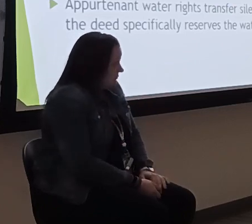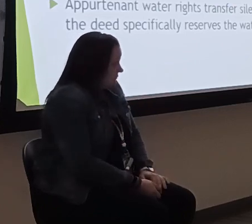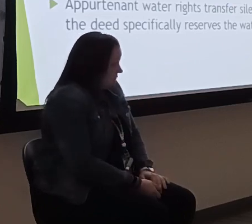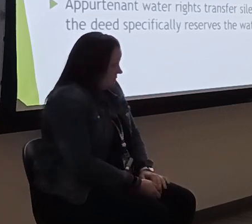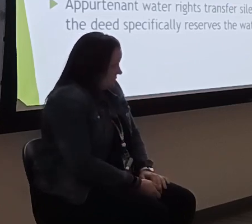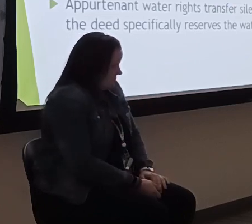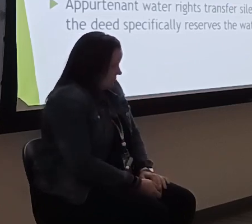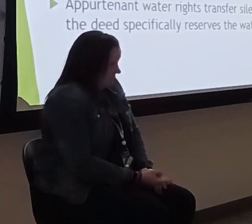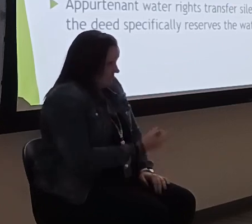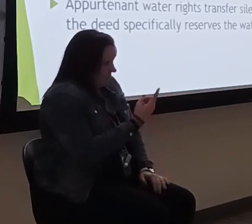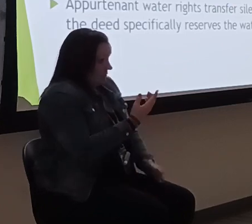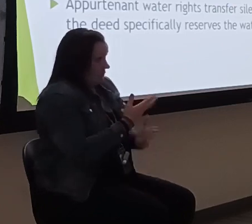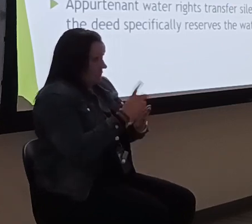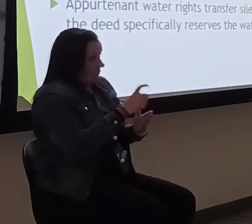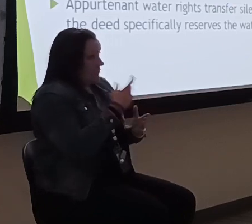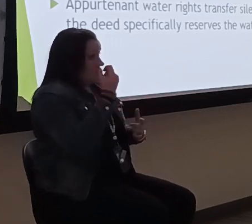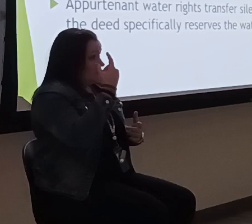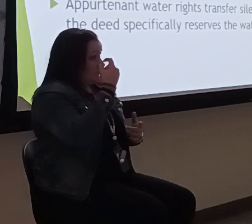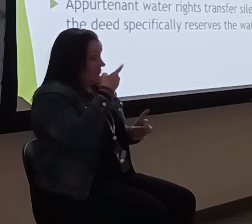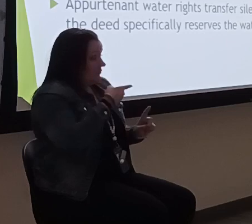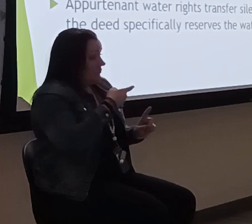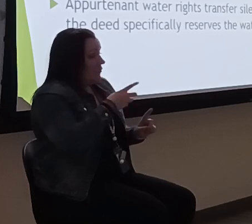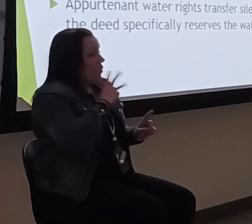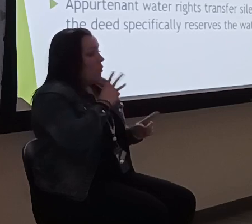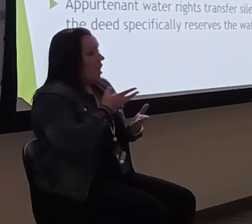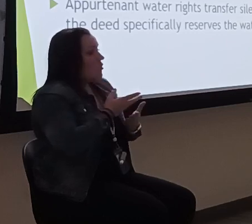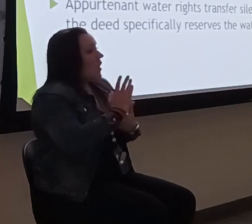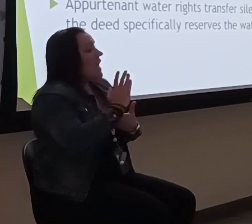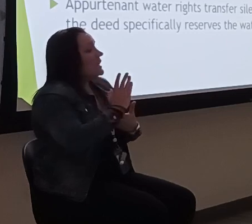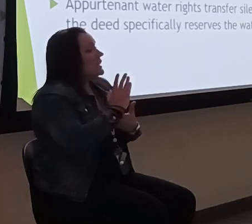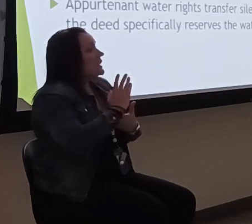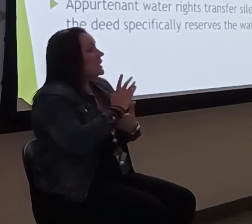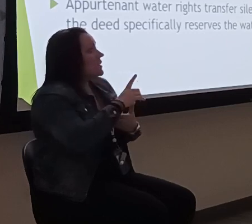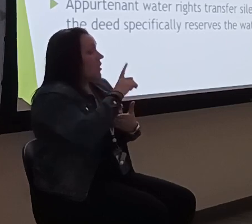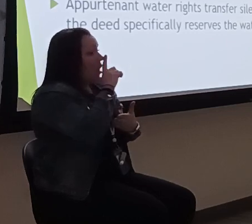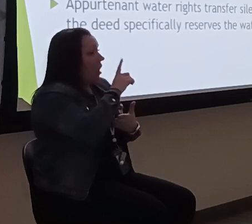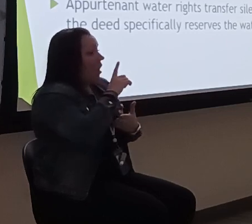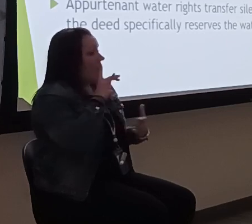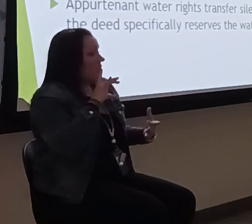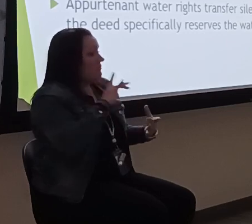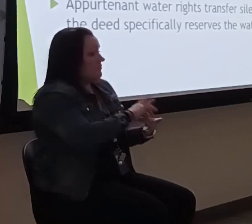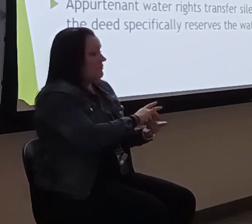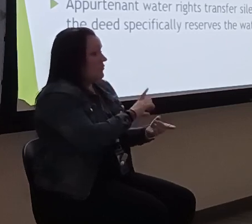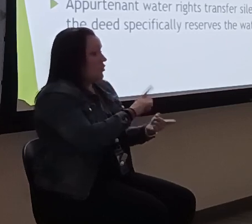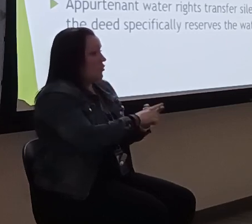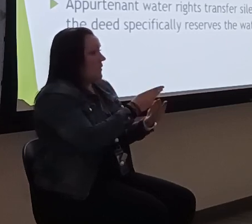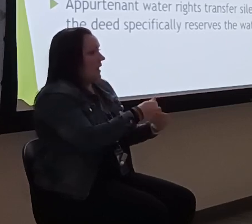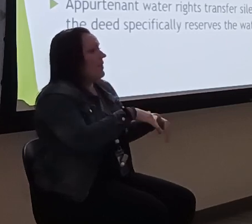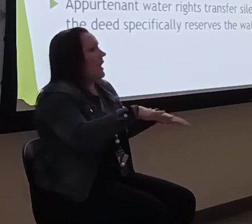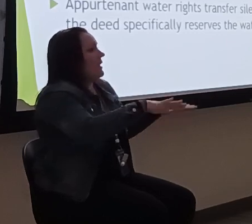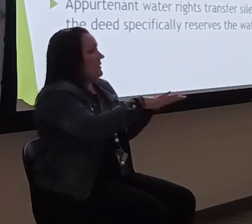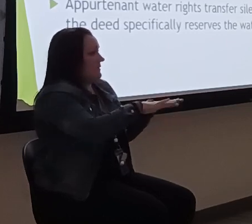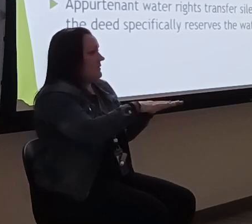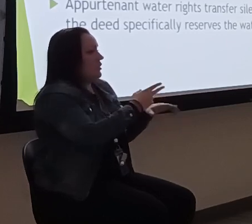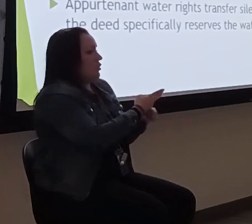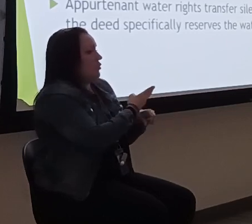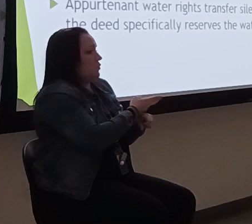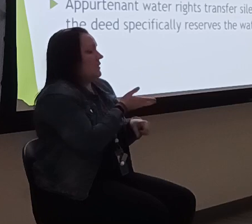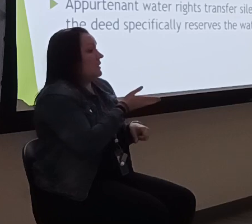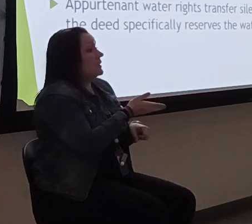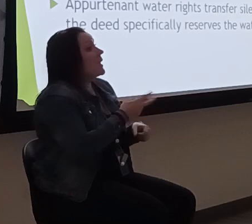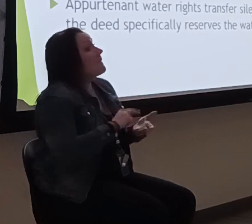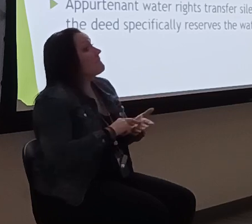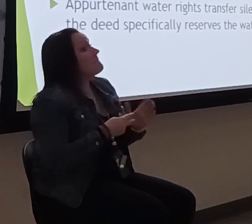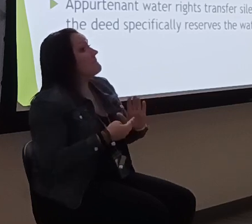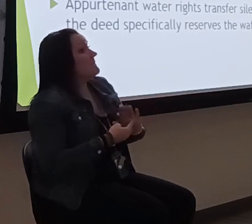So one thing you need to understand is that water rights are appurtenant to the land that they're used on. What that means